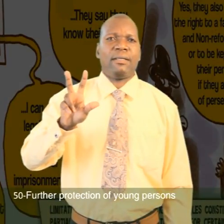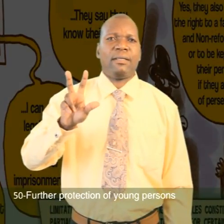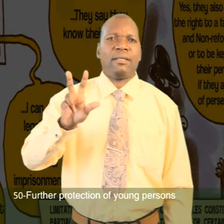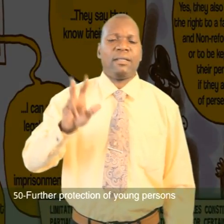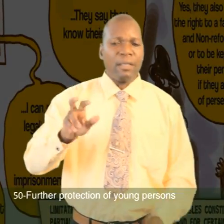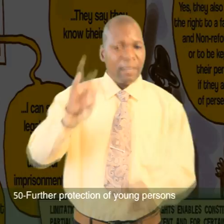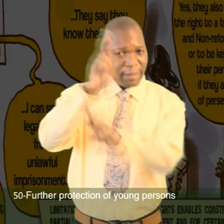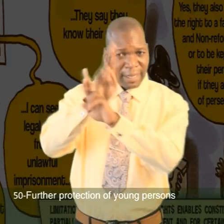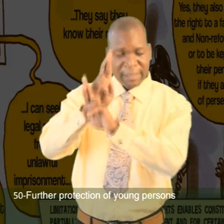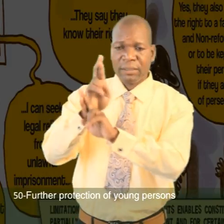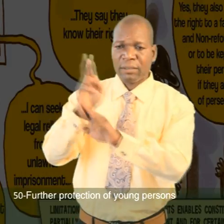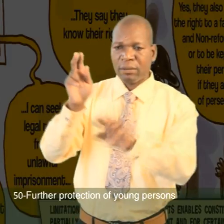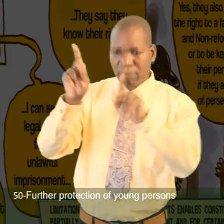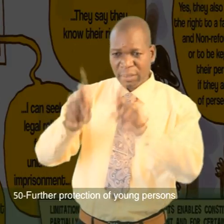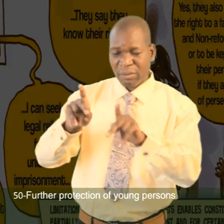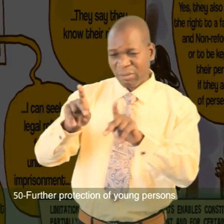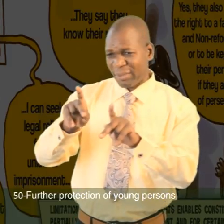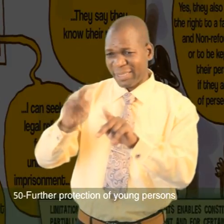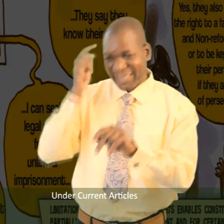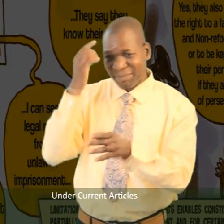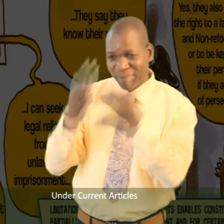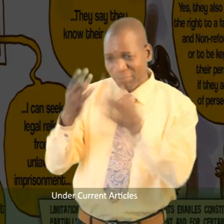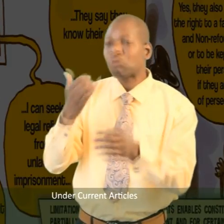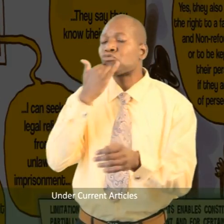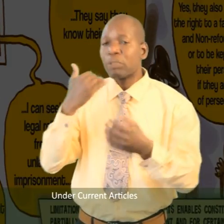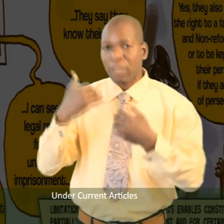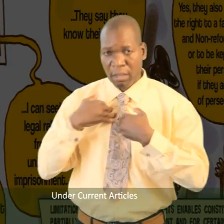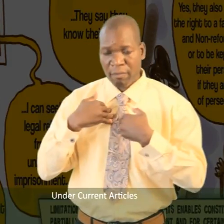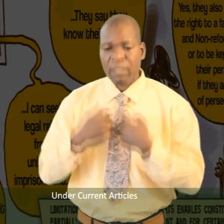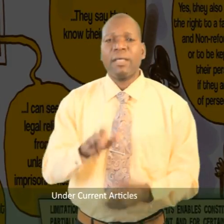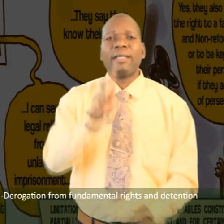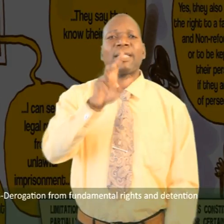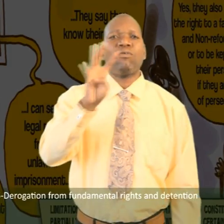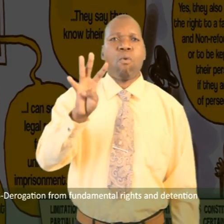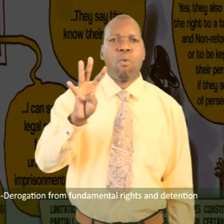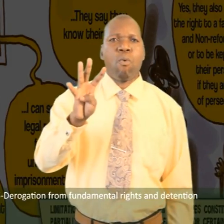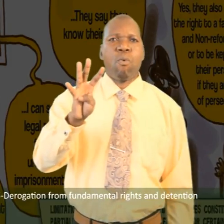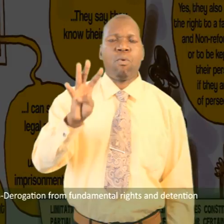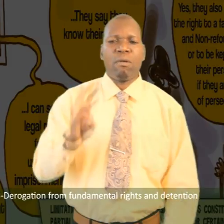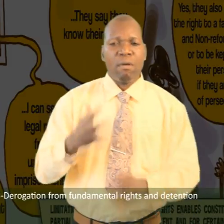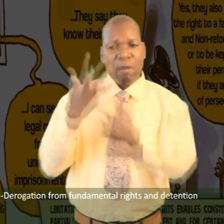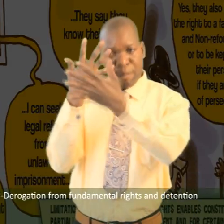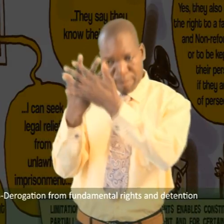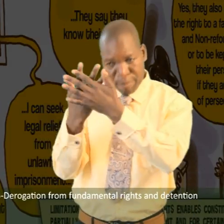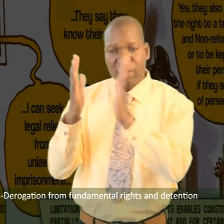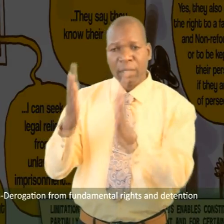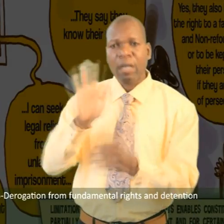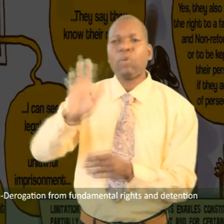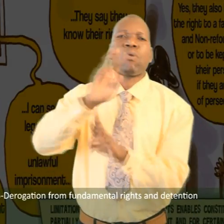Further protection of young persons. Under current articles, 25. Derogation from